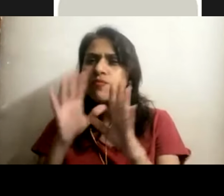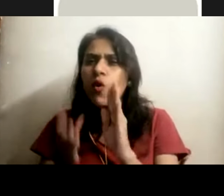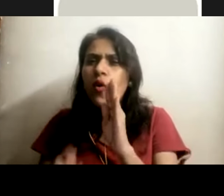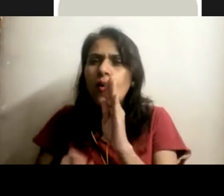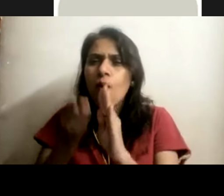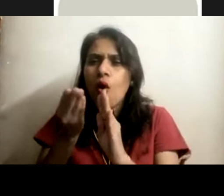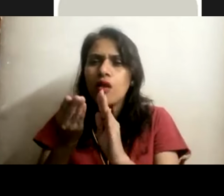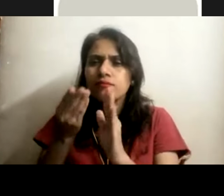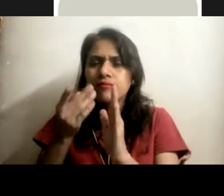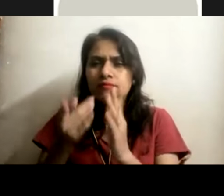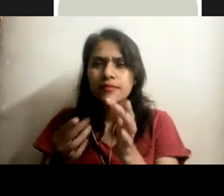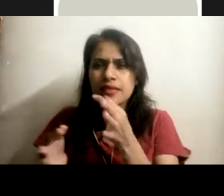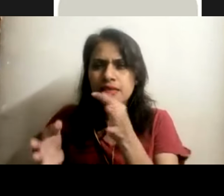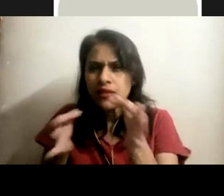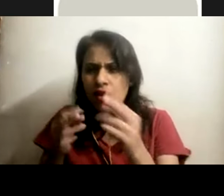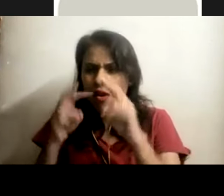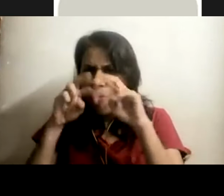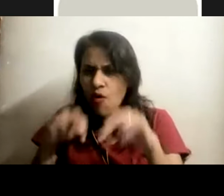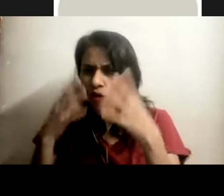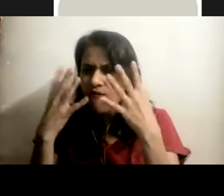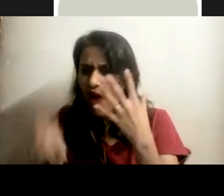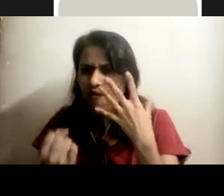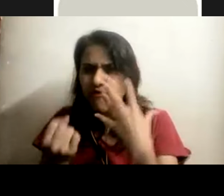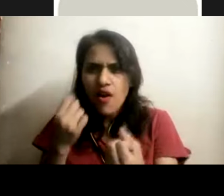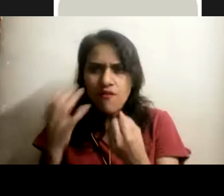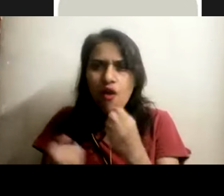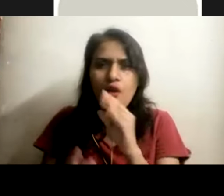mostly done into the areas